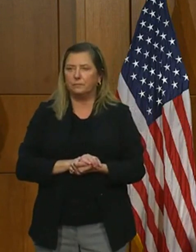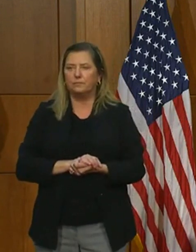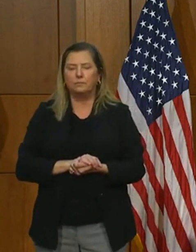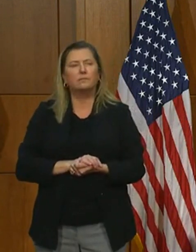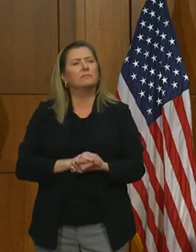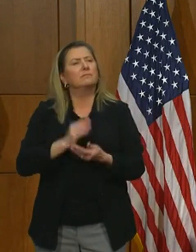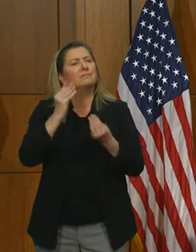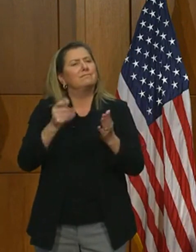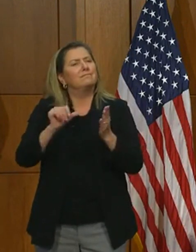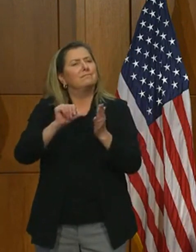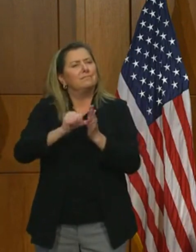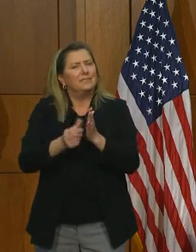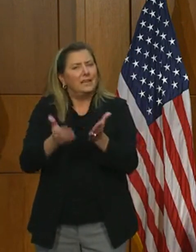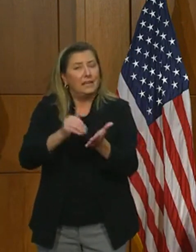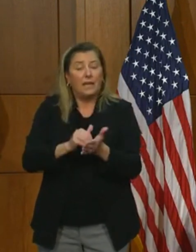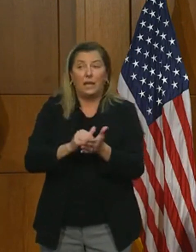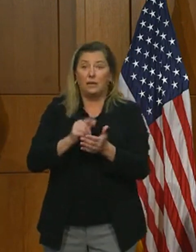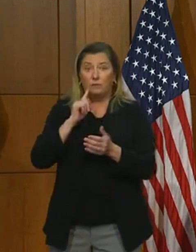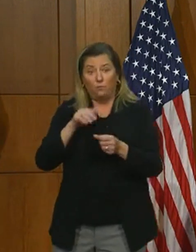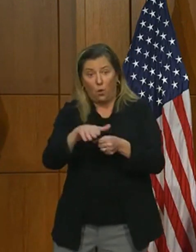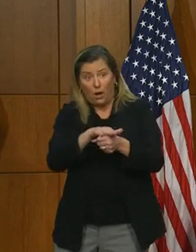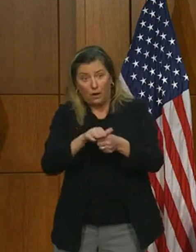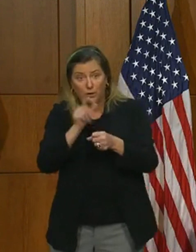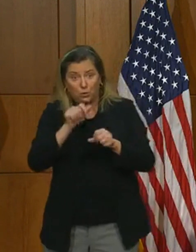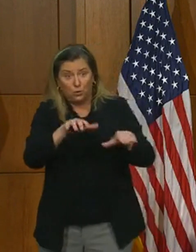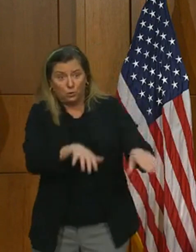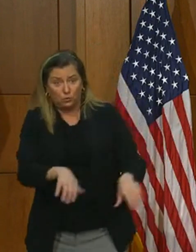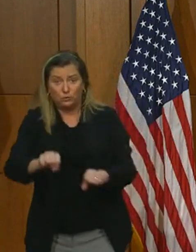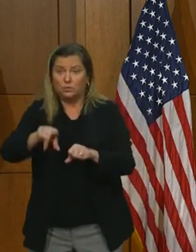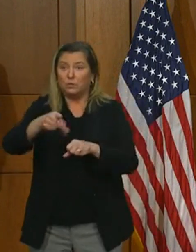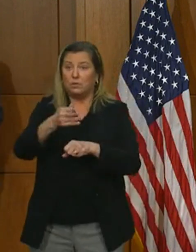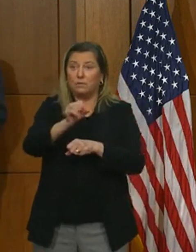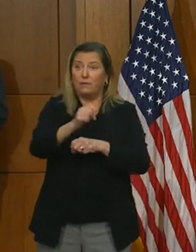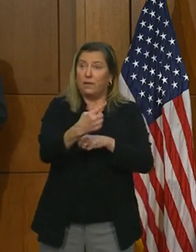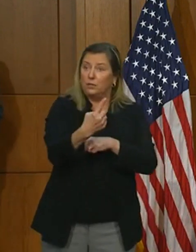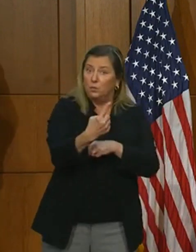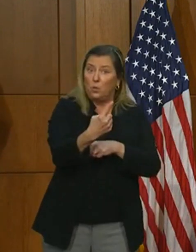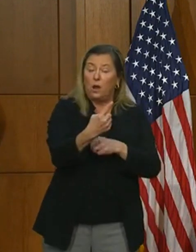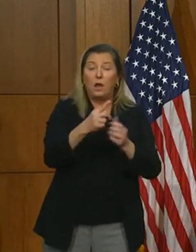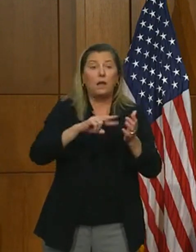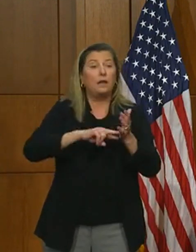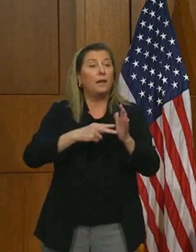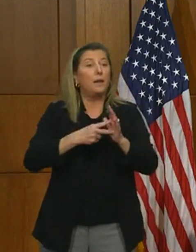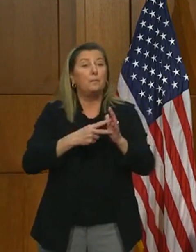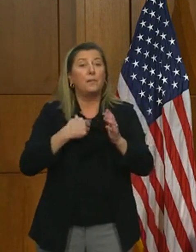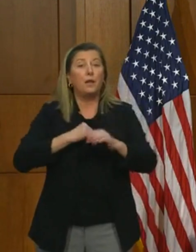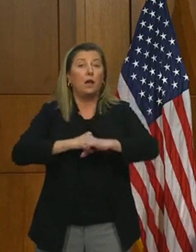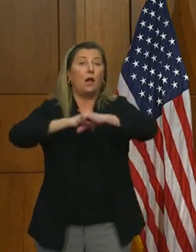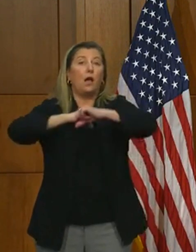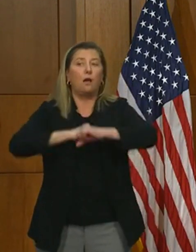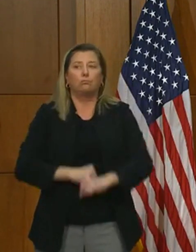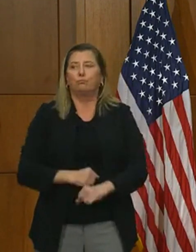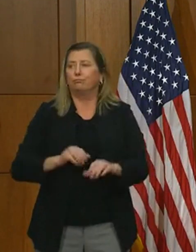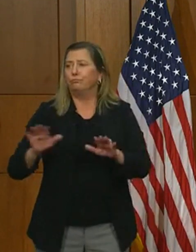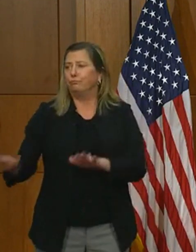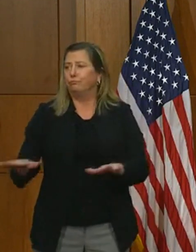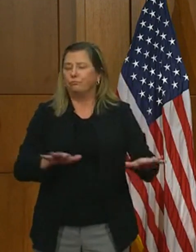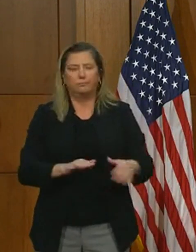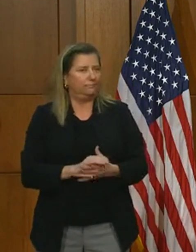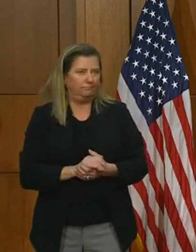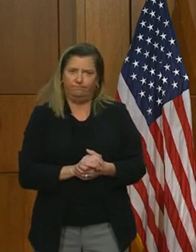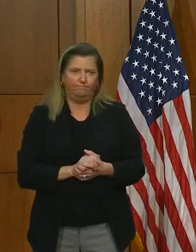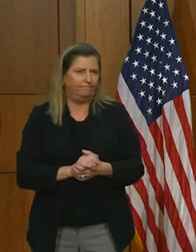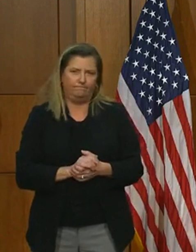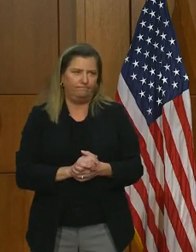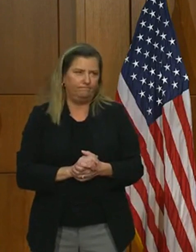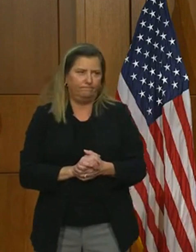into Phase 1 for those localities doing so does not mean we can let down our guard. This virus